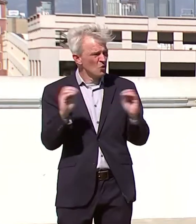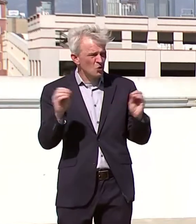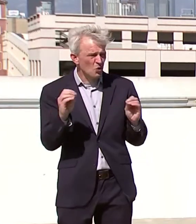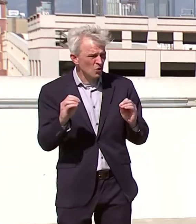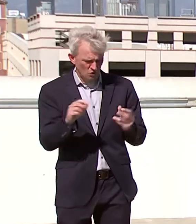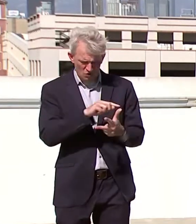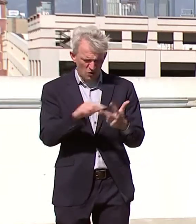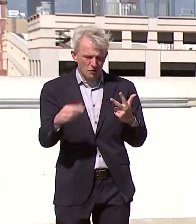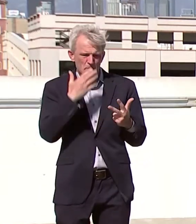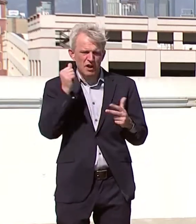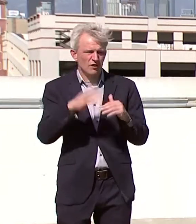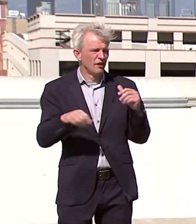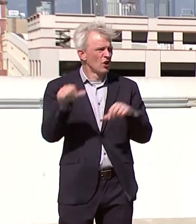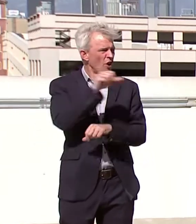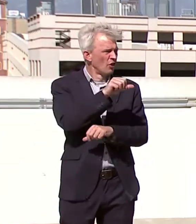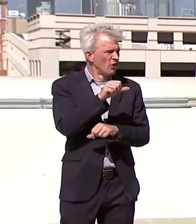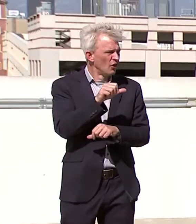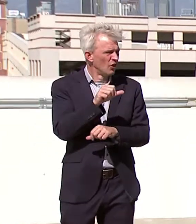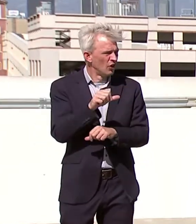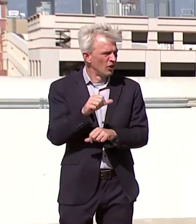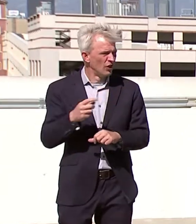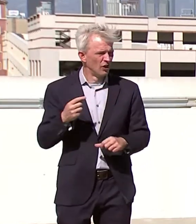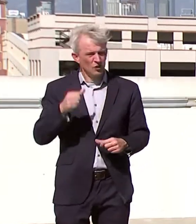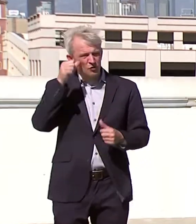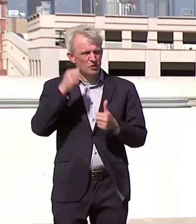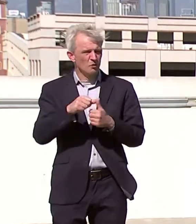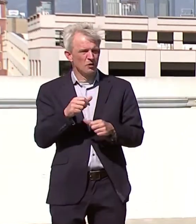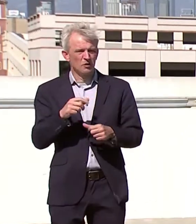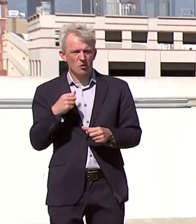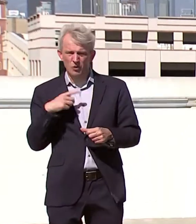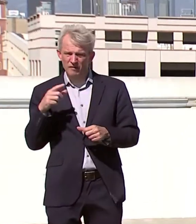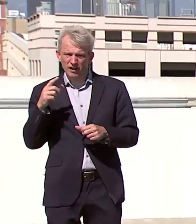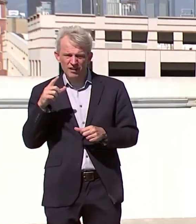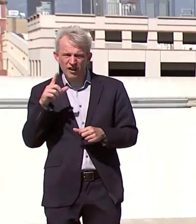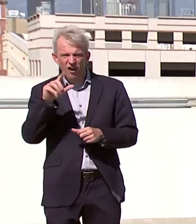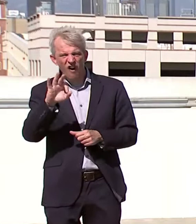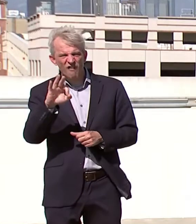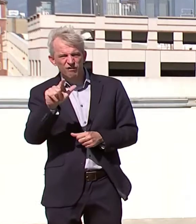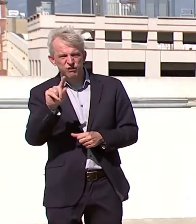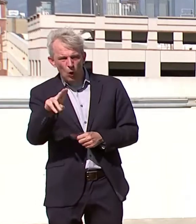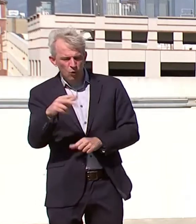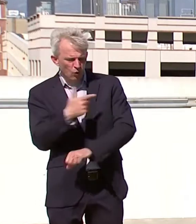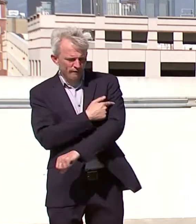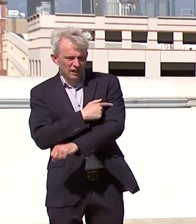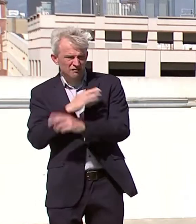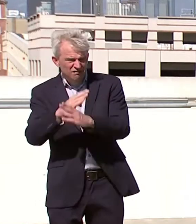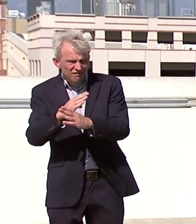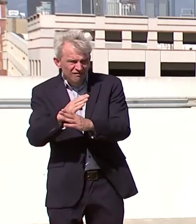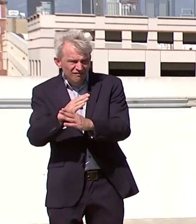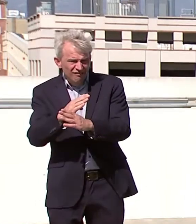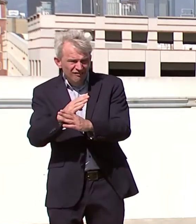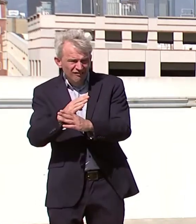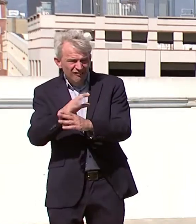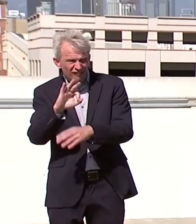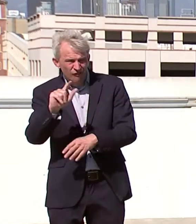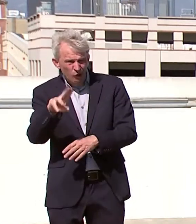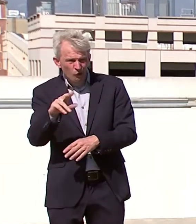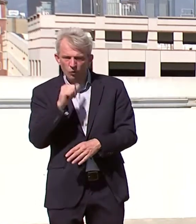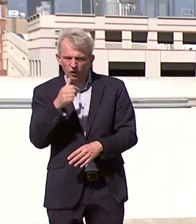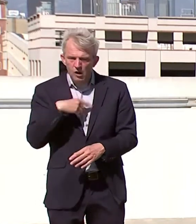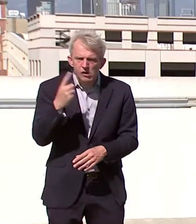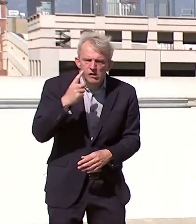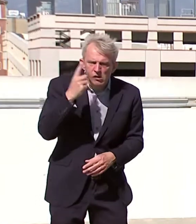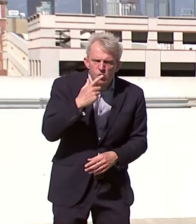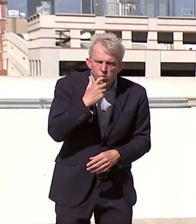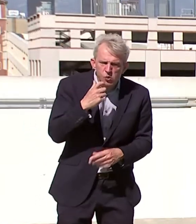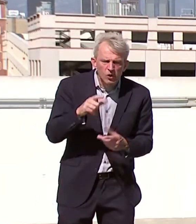get and you don't get upset. We never asked our flu vaccines who the makers were. These are approved, good, and life-saving vaccines.